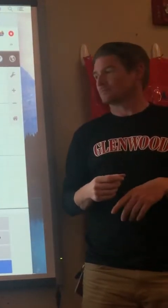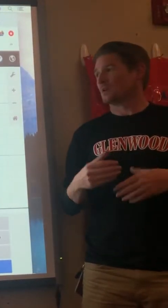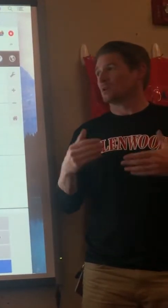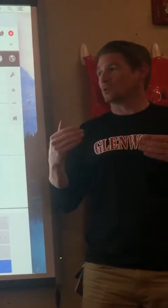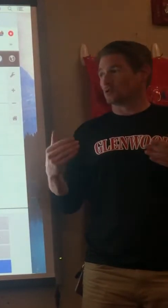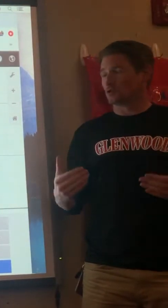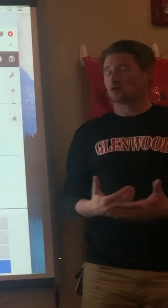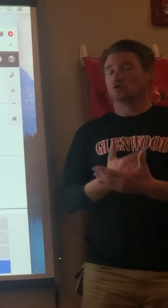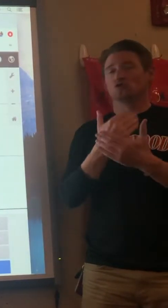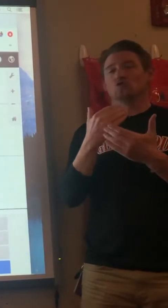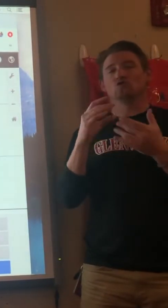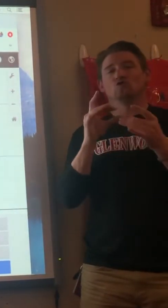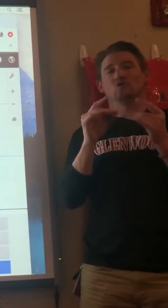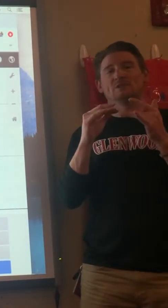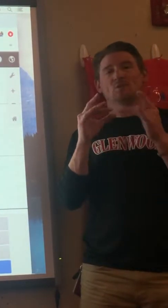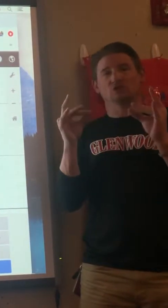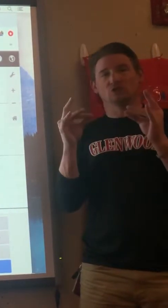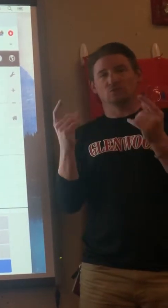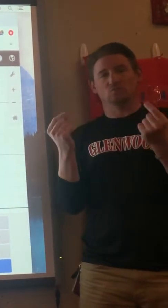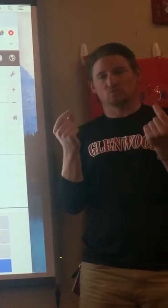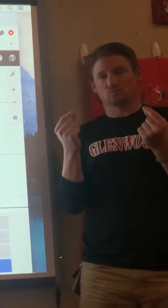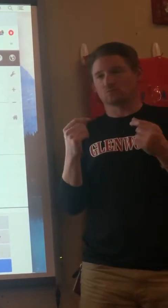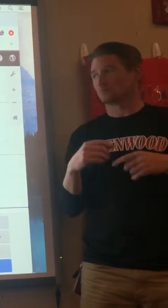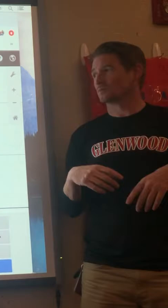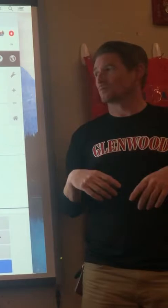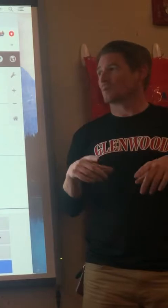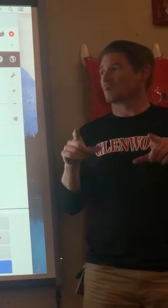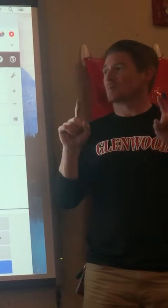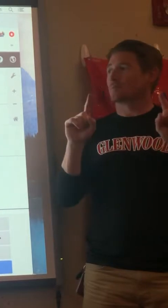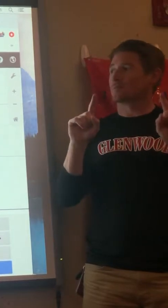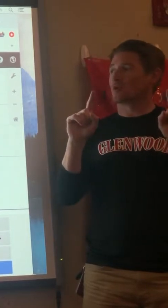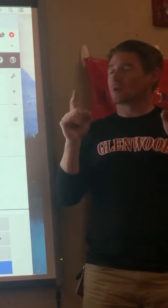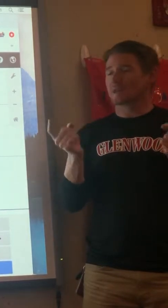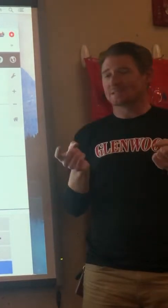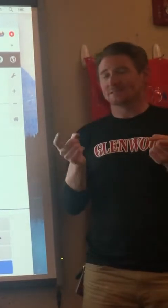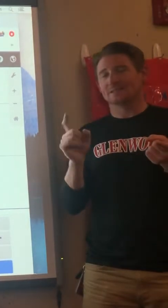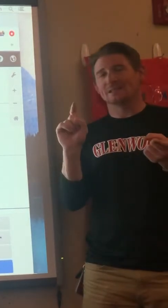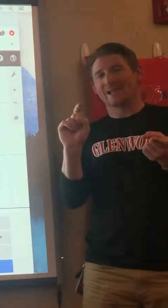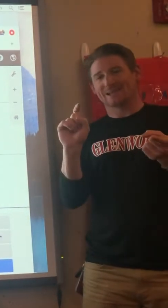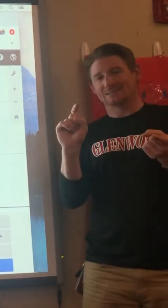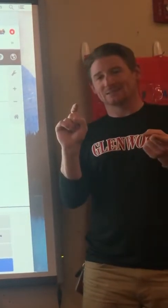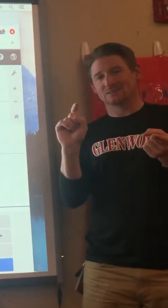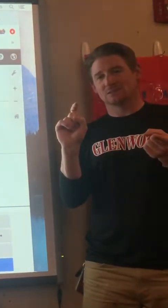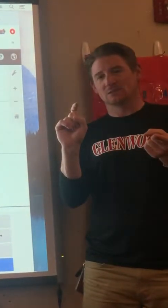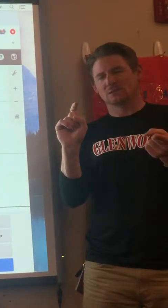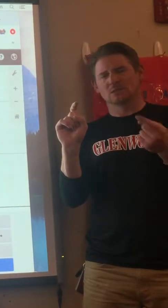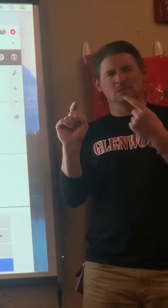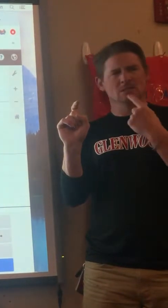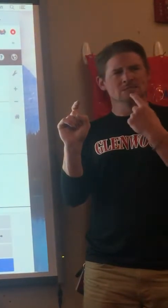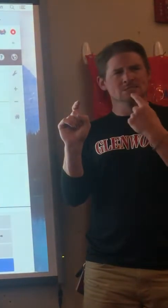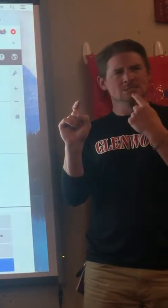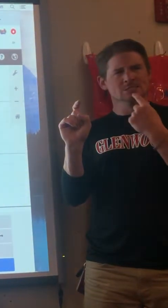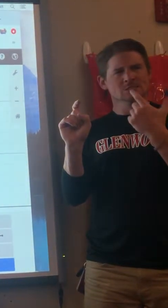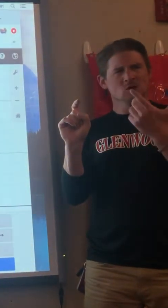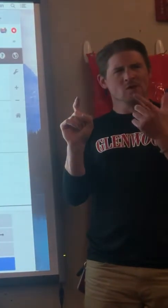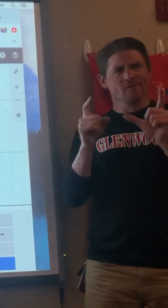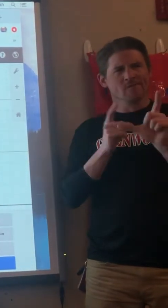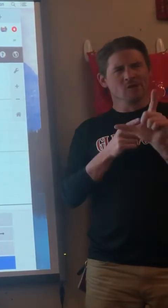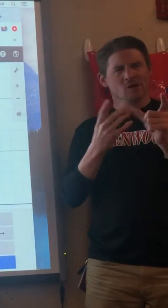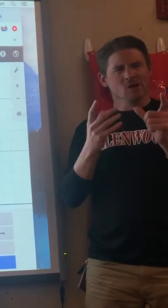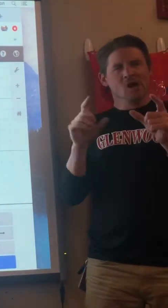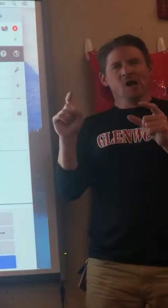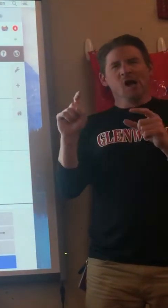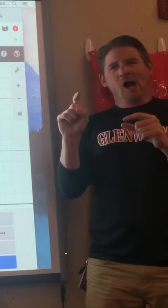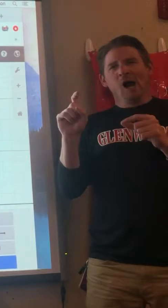new equation, and I'm gonna have a parenthesis x, and we said, what did we want a vertex of?